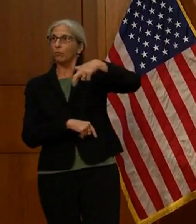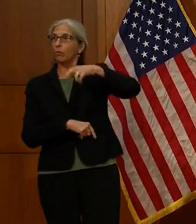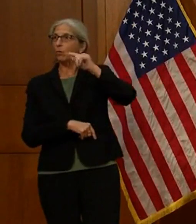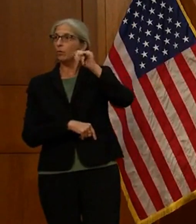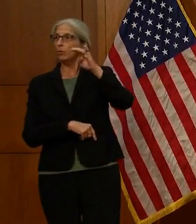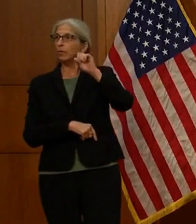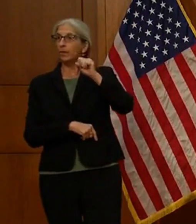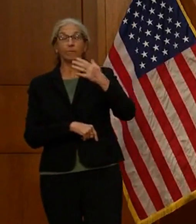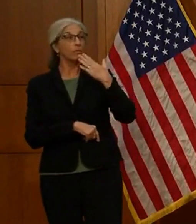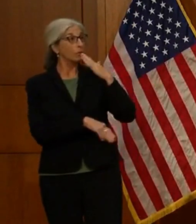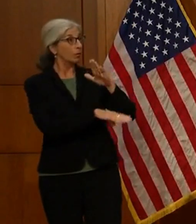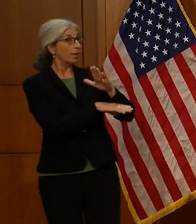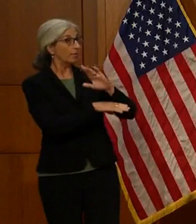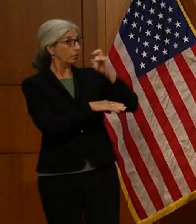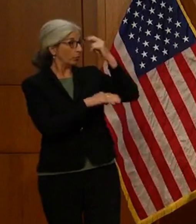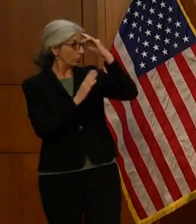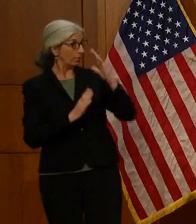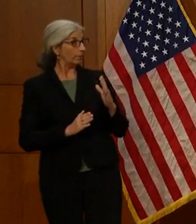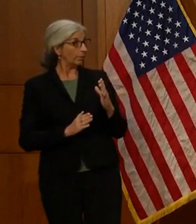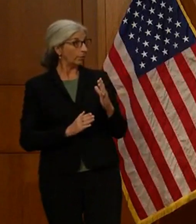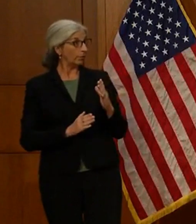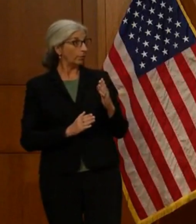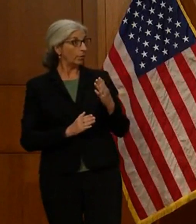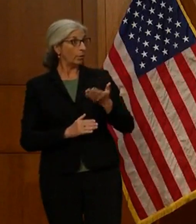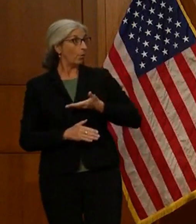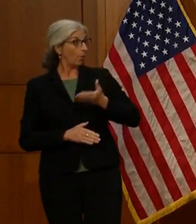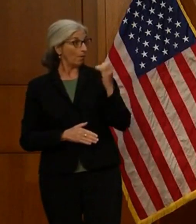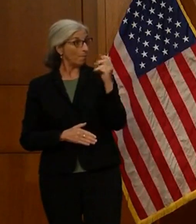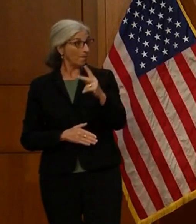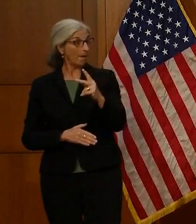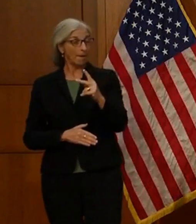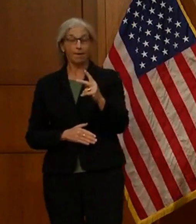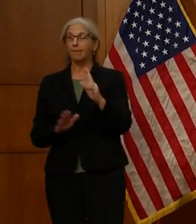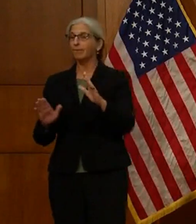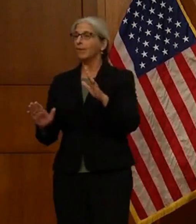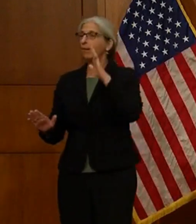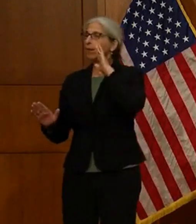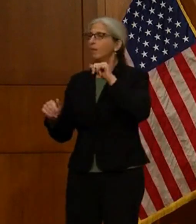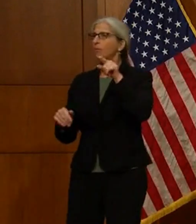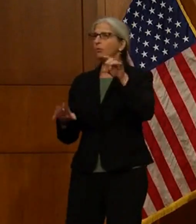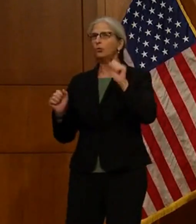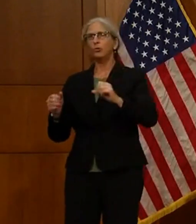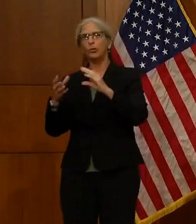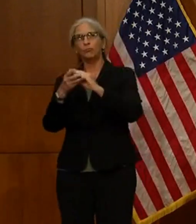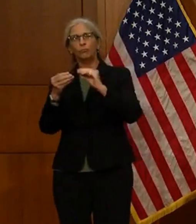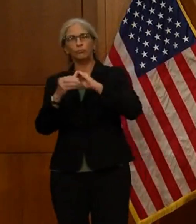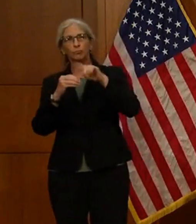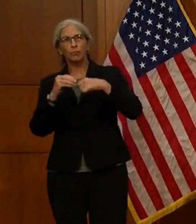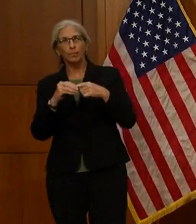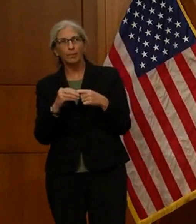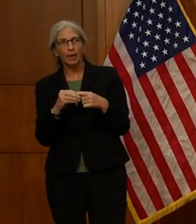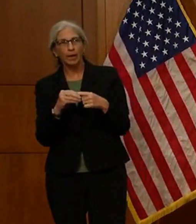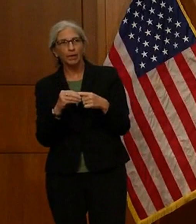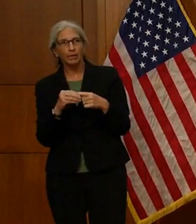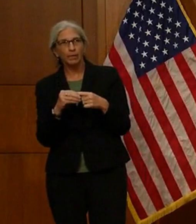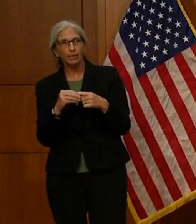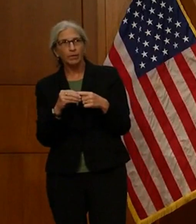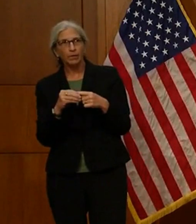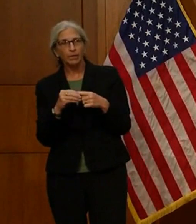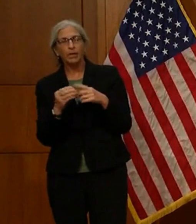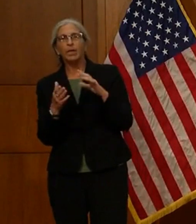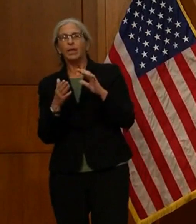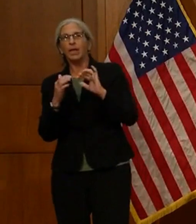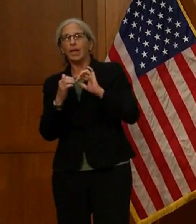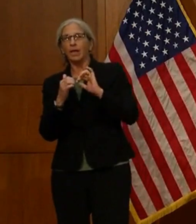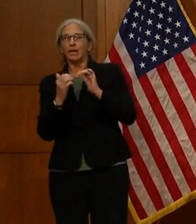Good afternoon, Governor, and welcome back. I was hoping that you could walk us through your thought processes when you learned that you were exposed